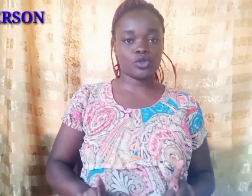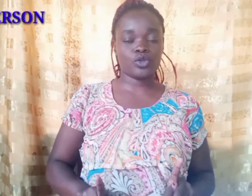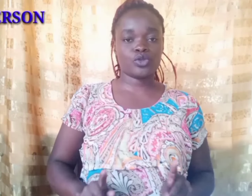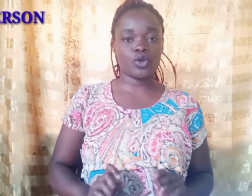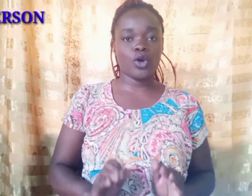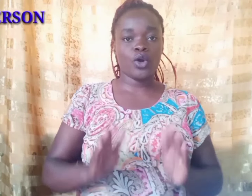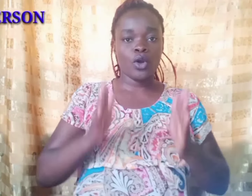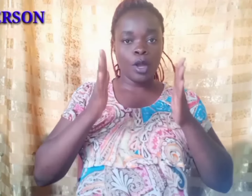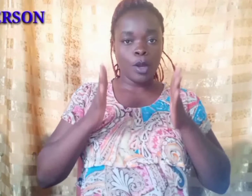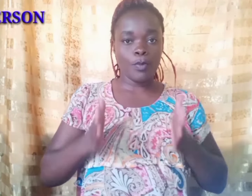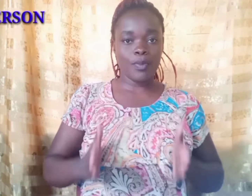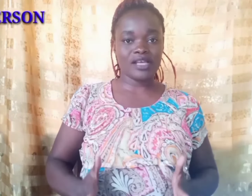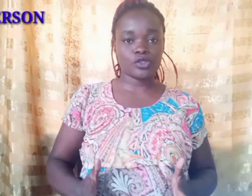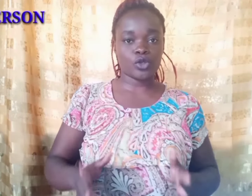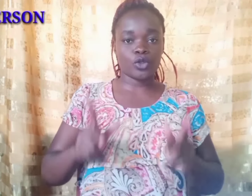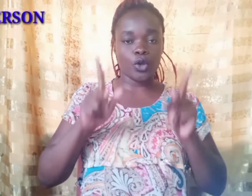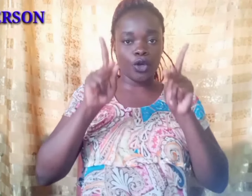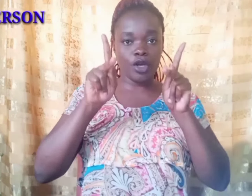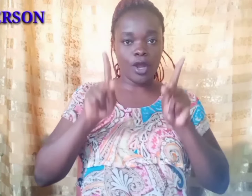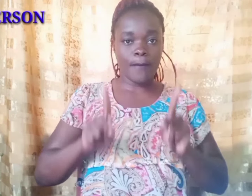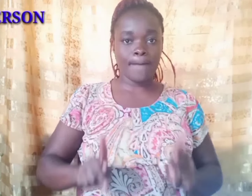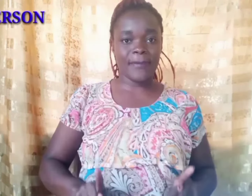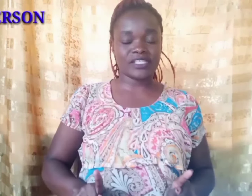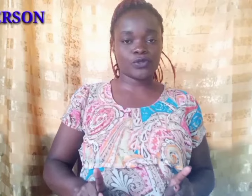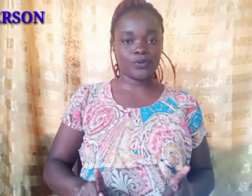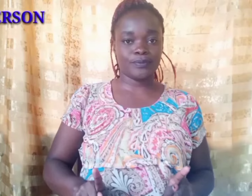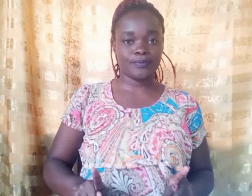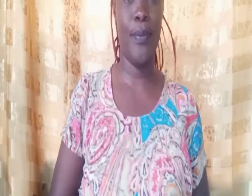Person. So, person or person.